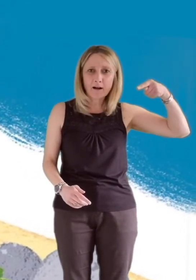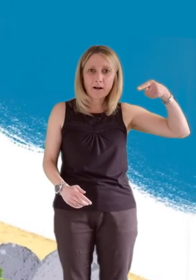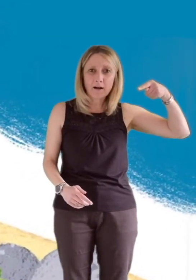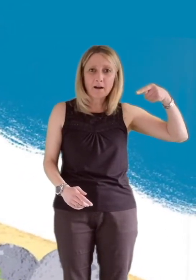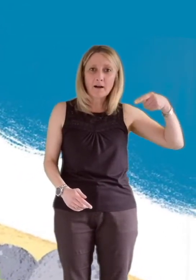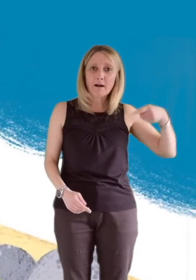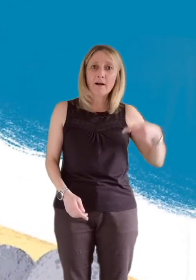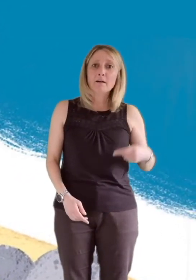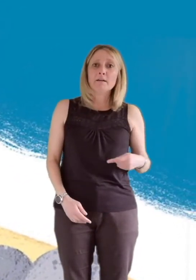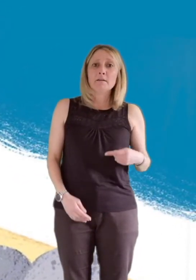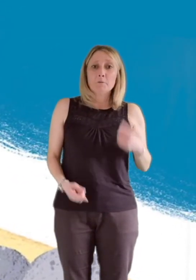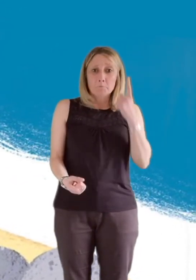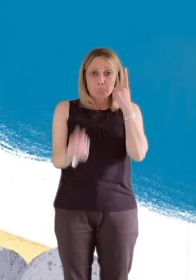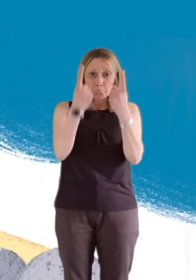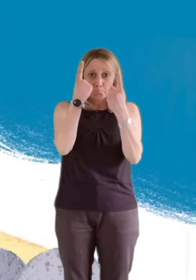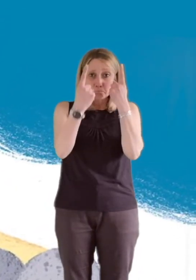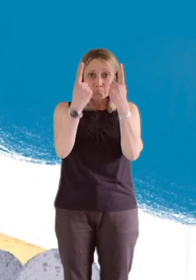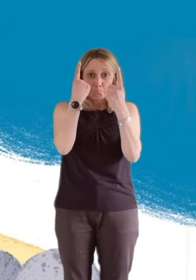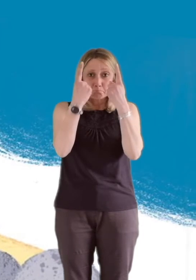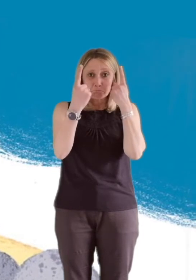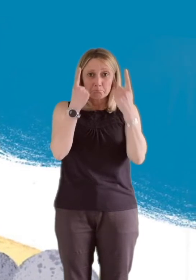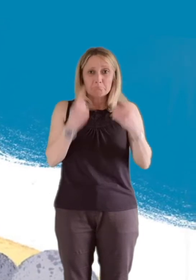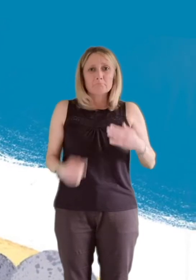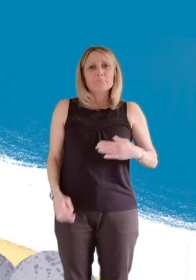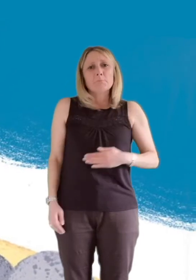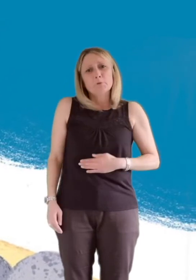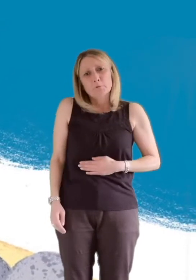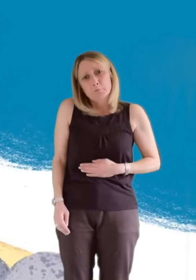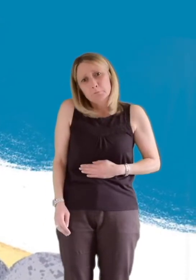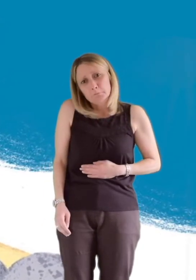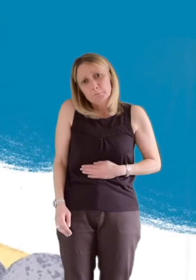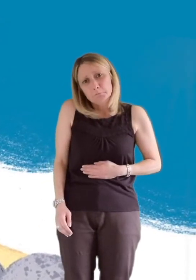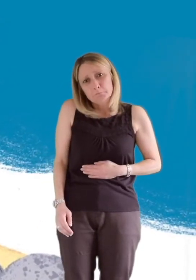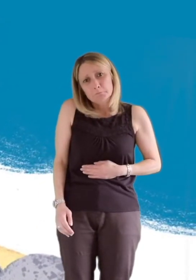the news became a butterfly that flittered in